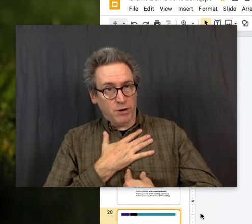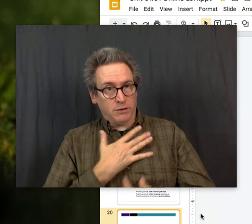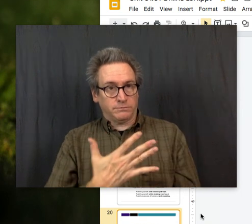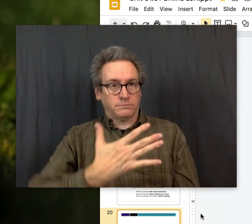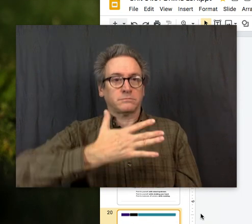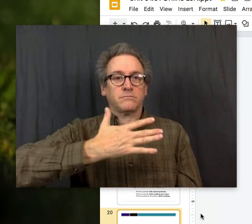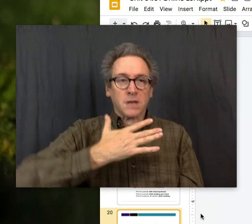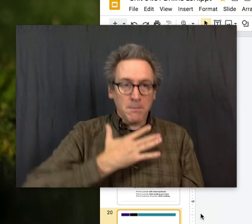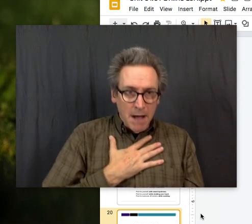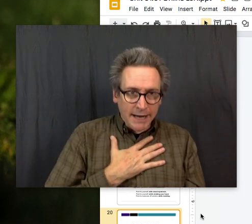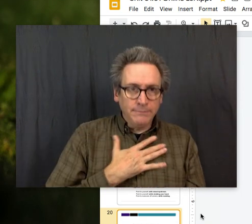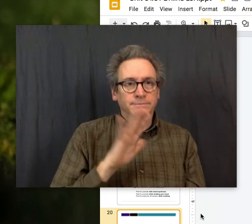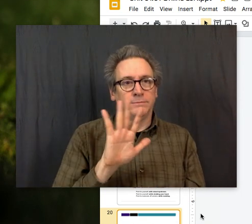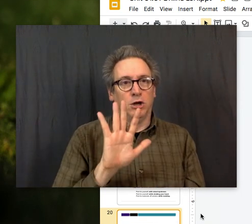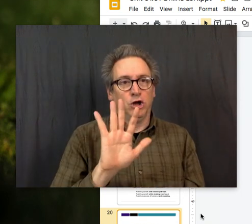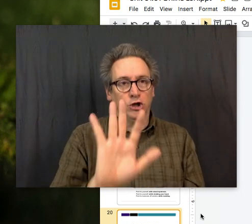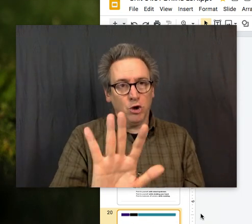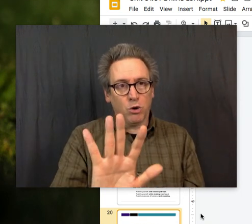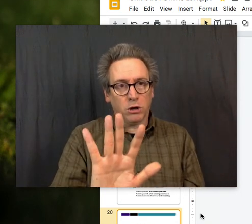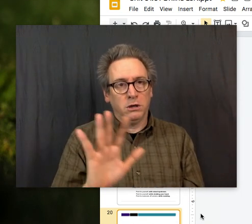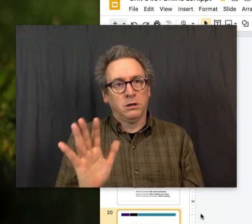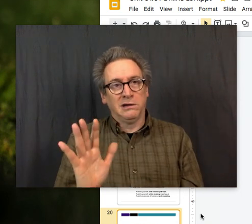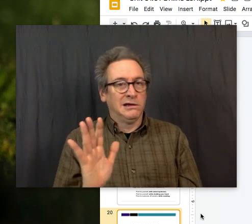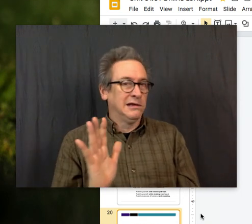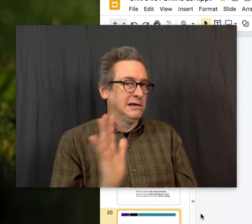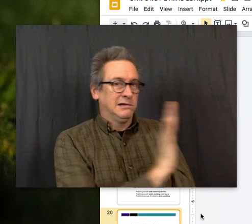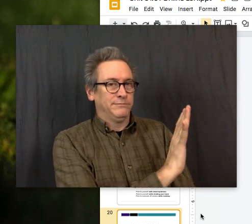pronoun. My, your,